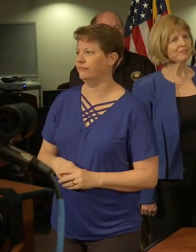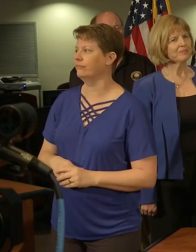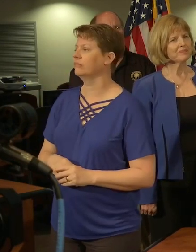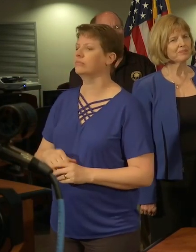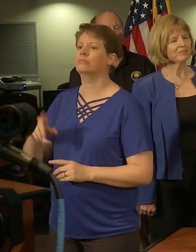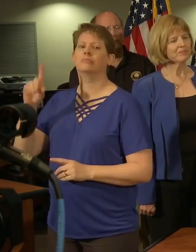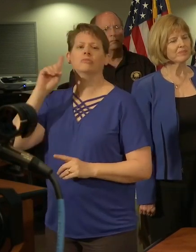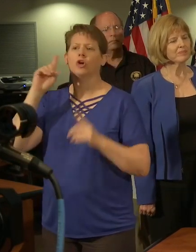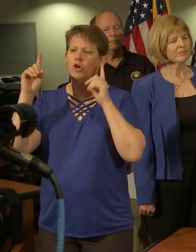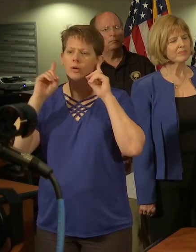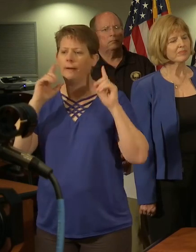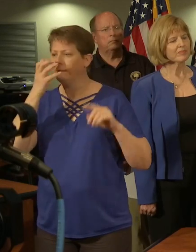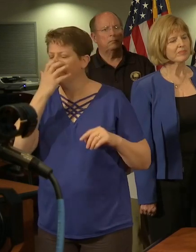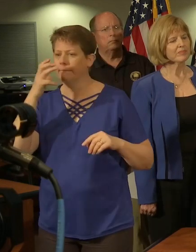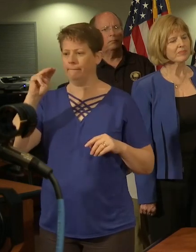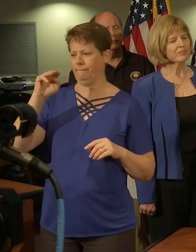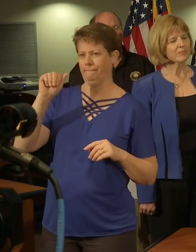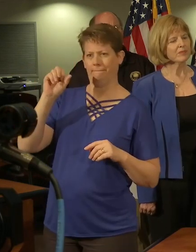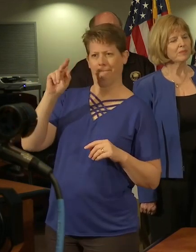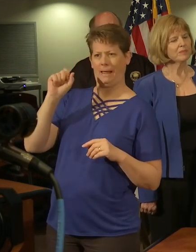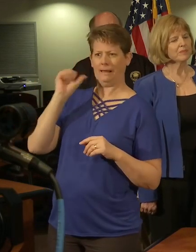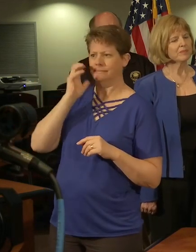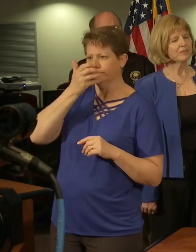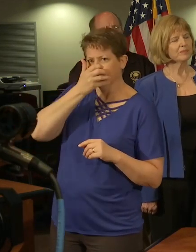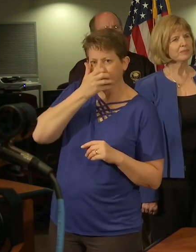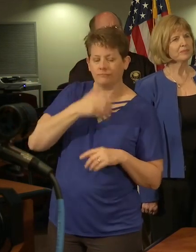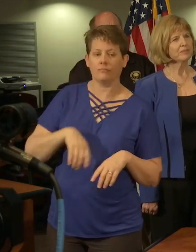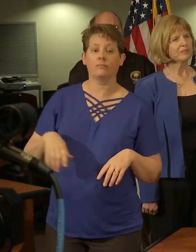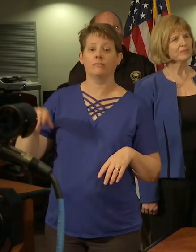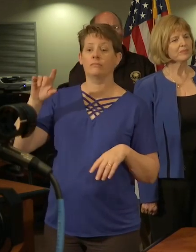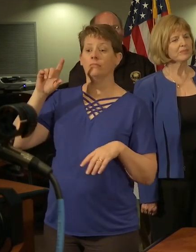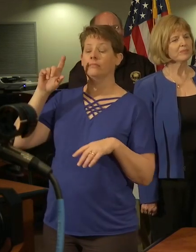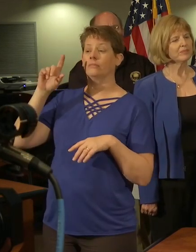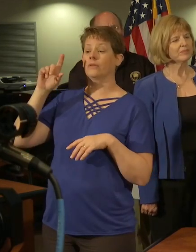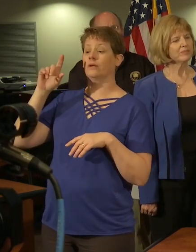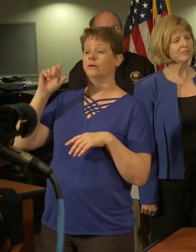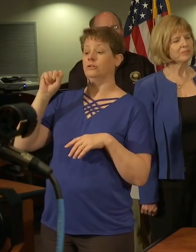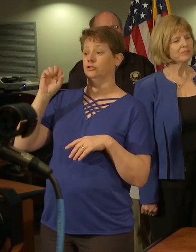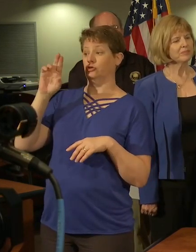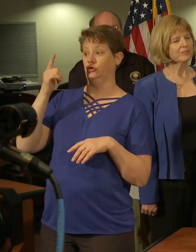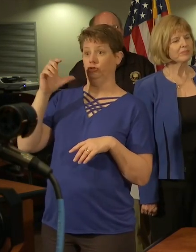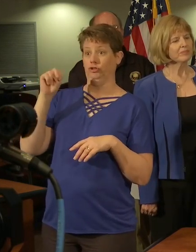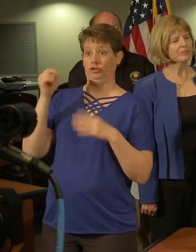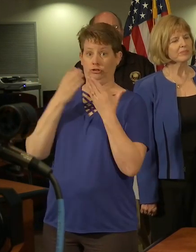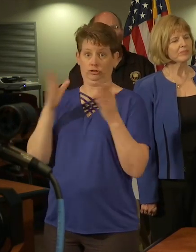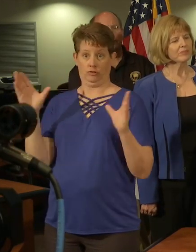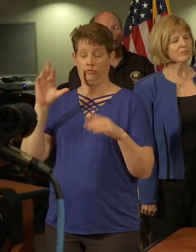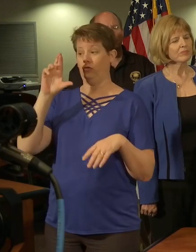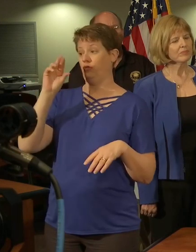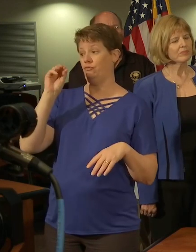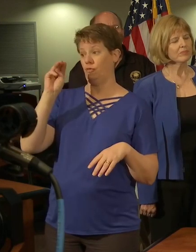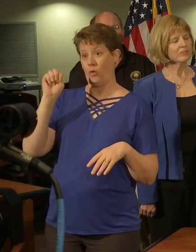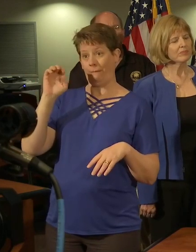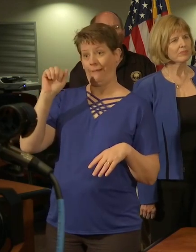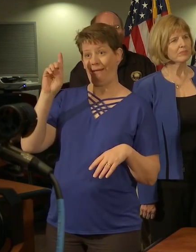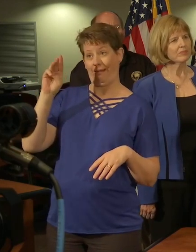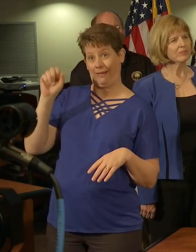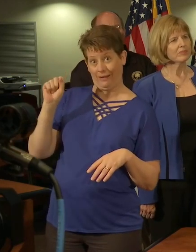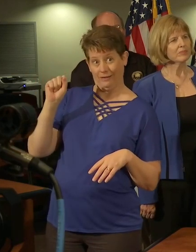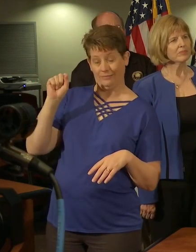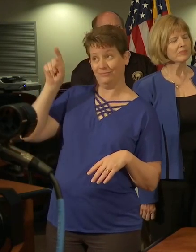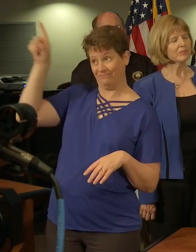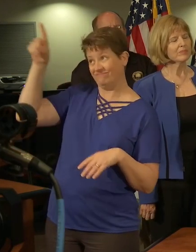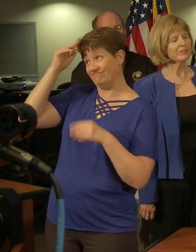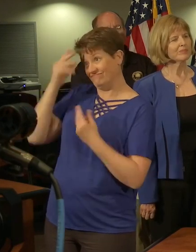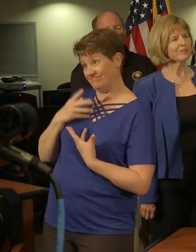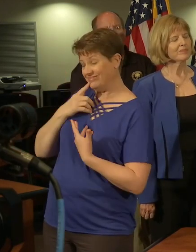masks and their scarcity. As the Surgeon General Jerome Adams has said, there is no need, I repeat, there is